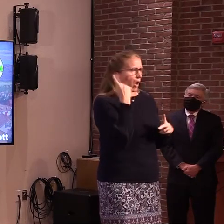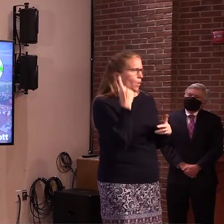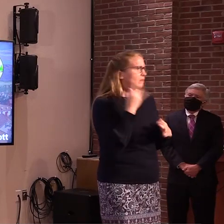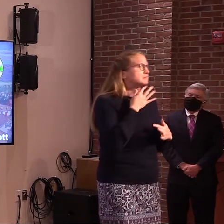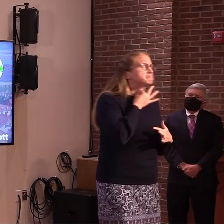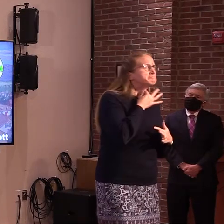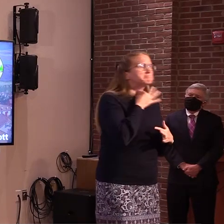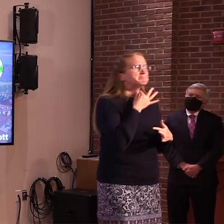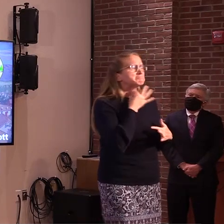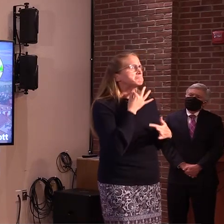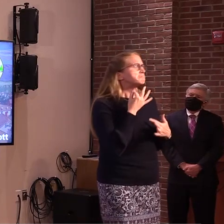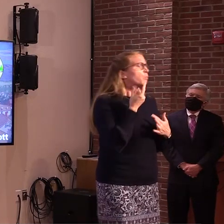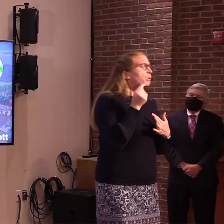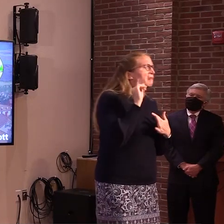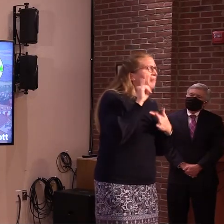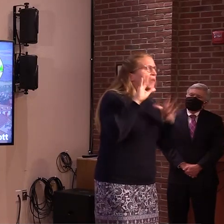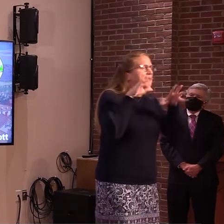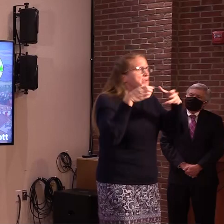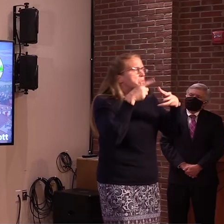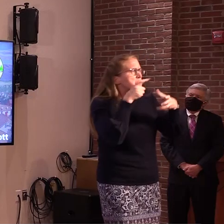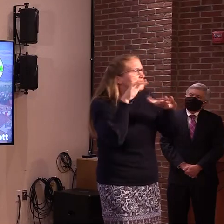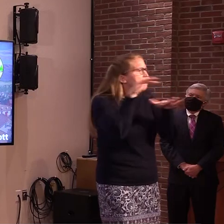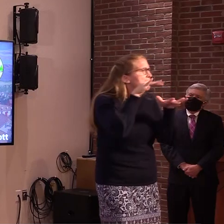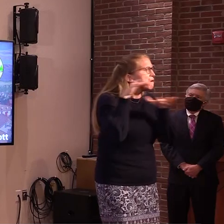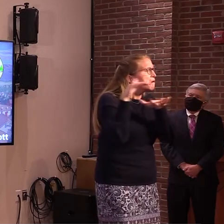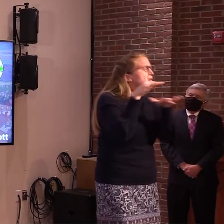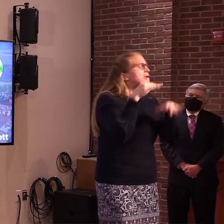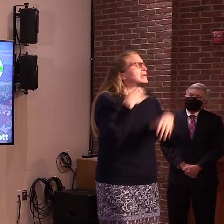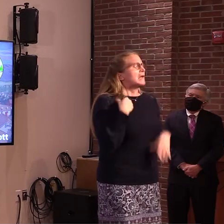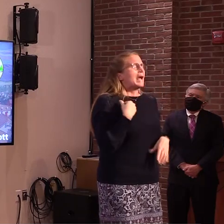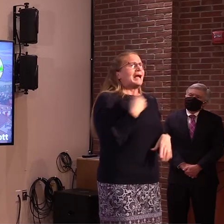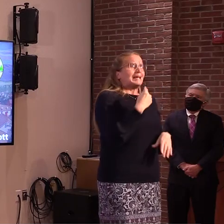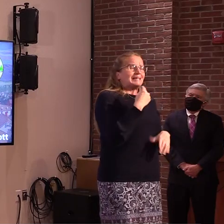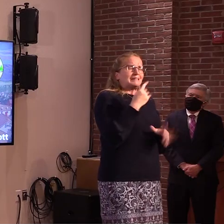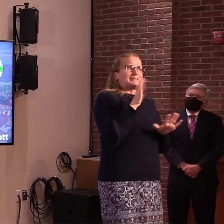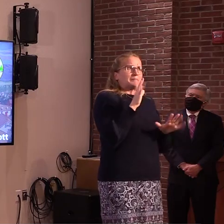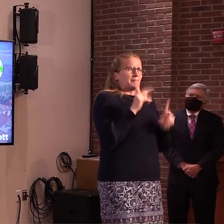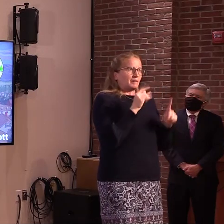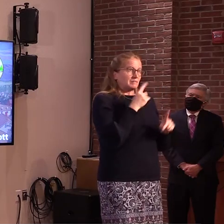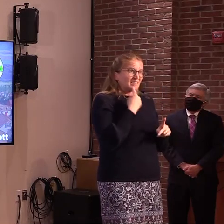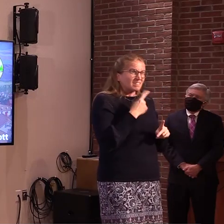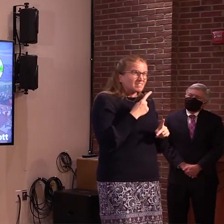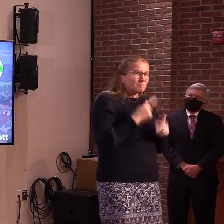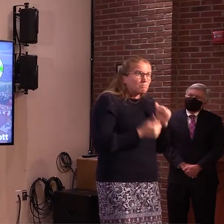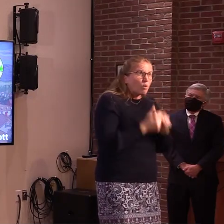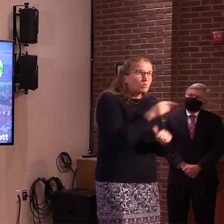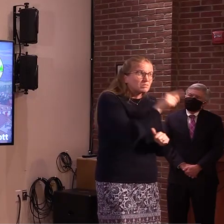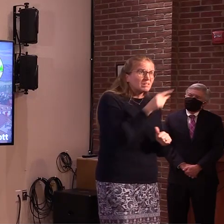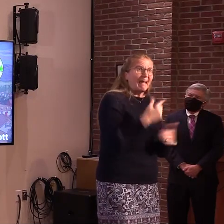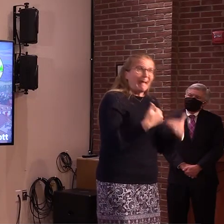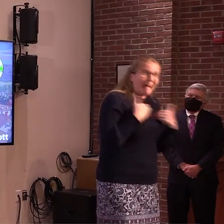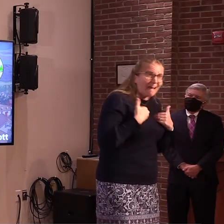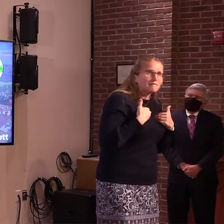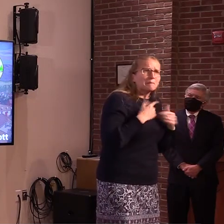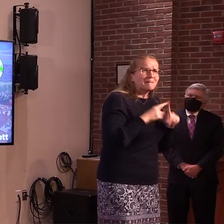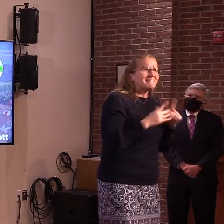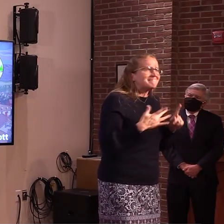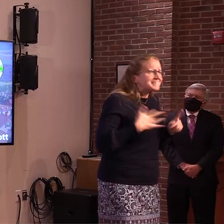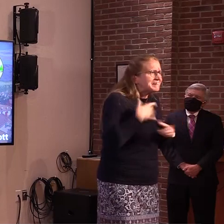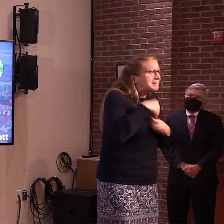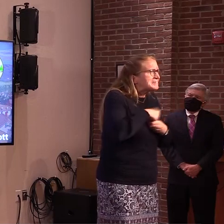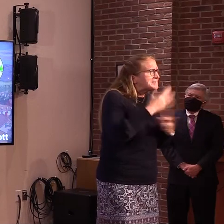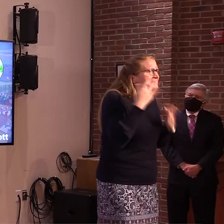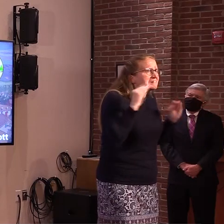up about the high amount of asymptomatic test positive people in this current